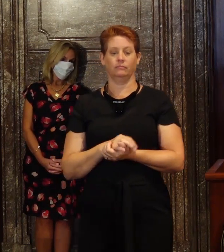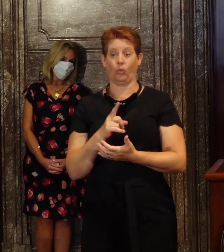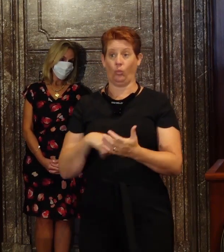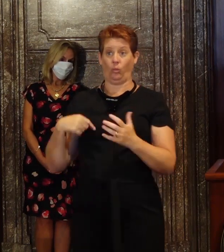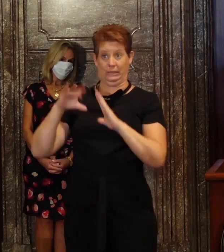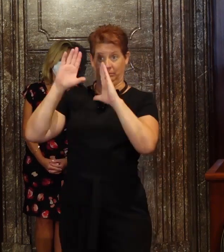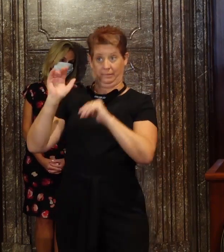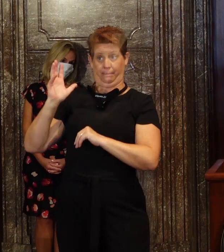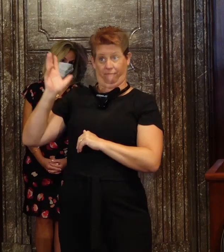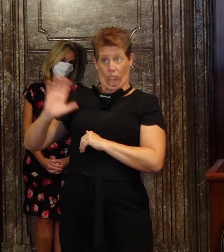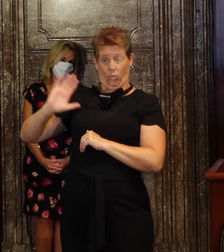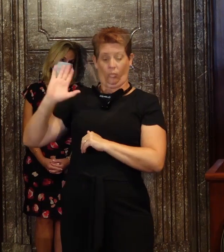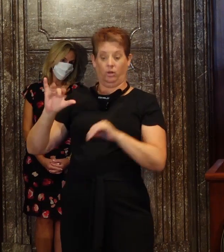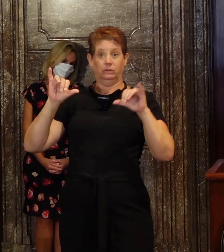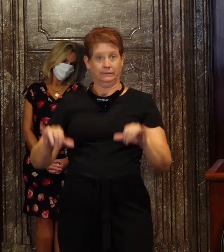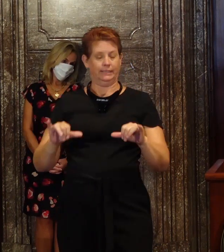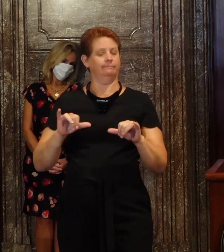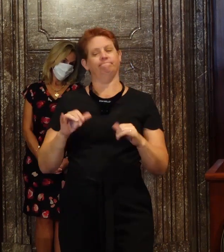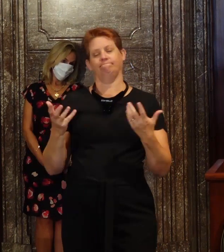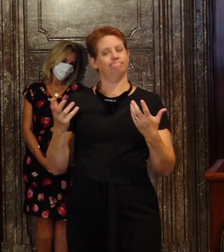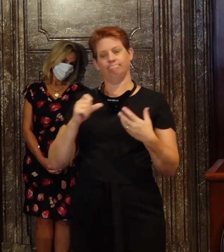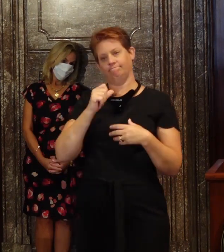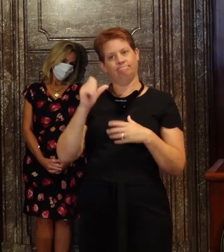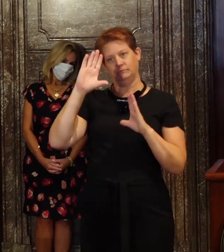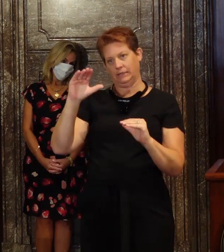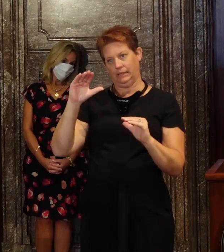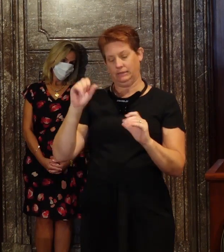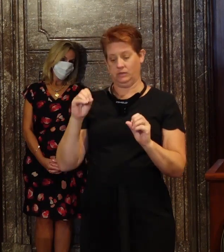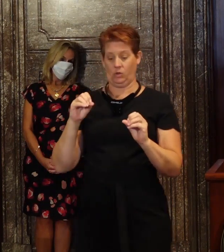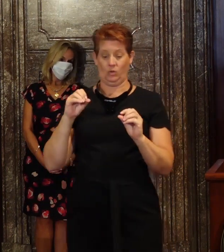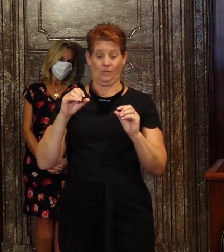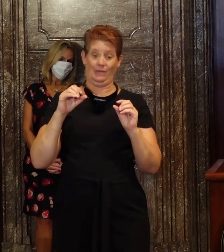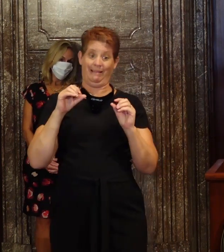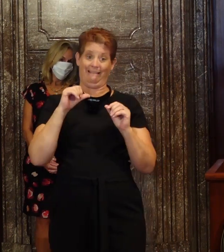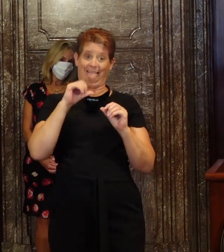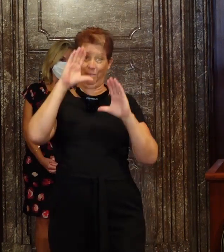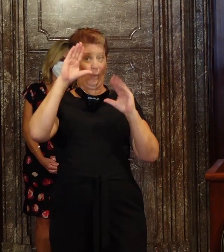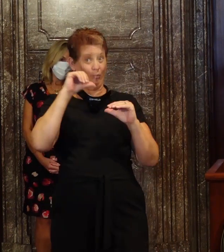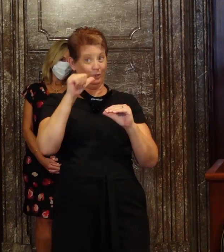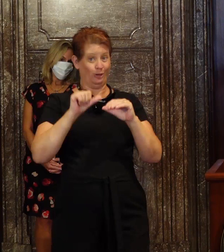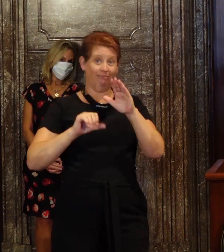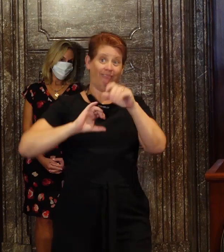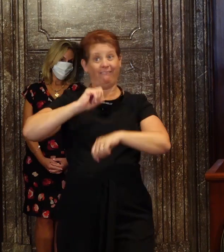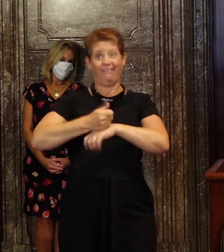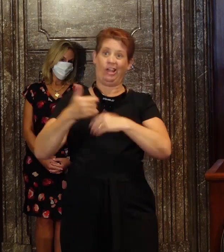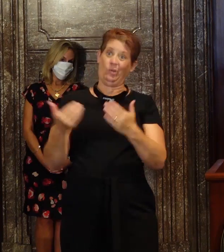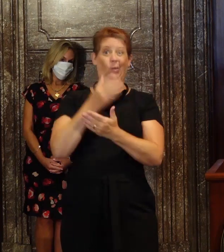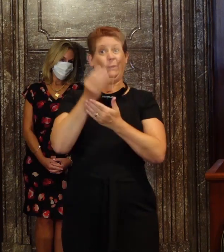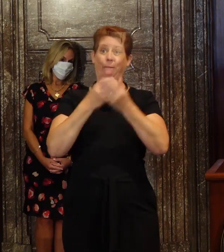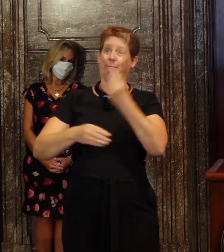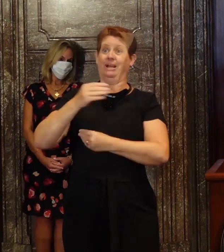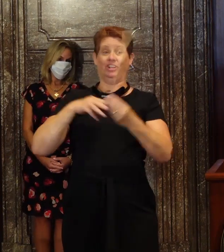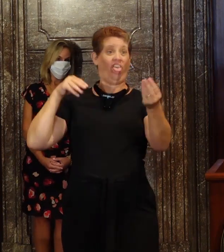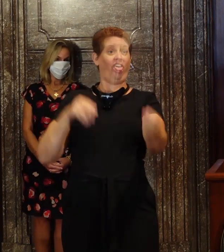expected to have. So I'm hoping that we will not create a new budget and spend extra money, but that we will hold the line